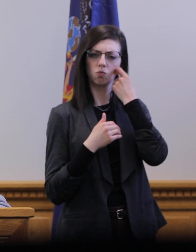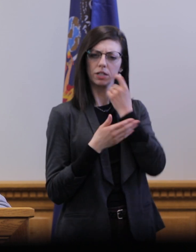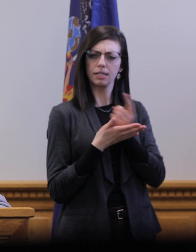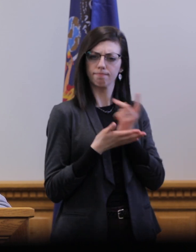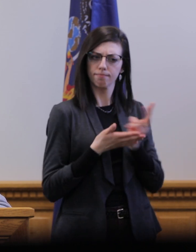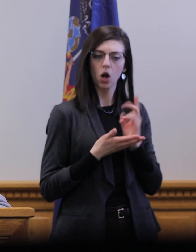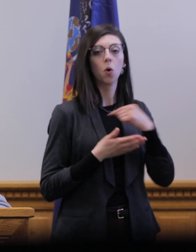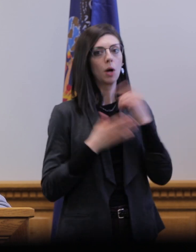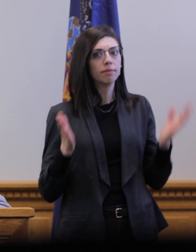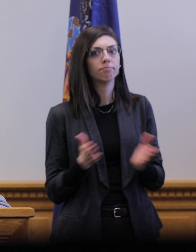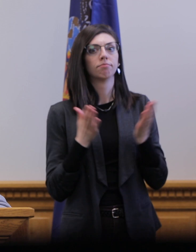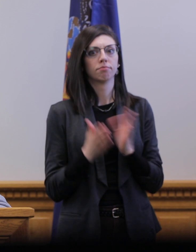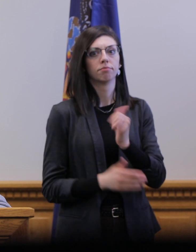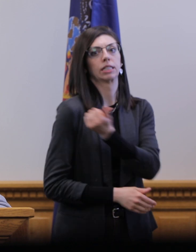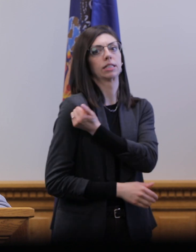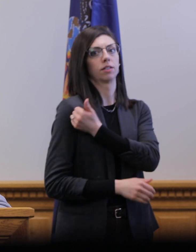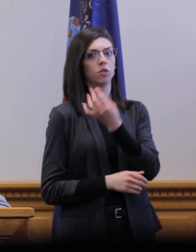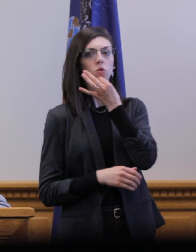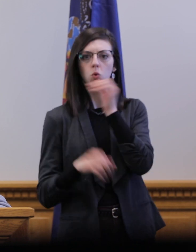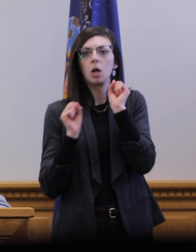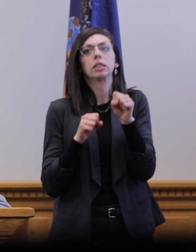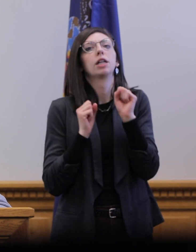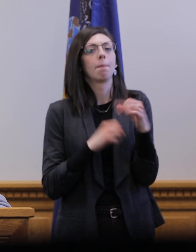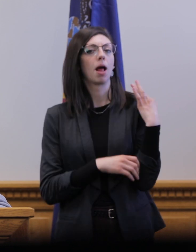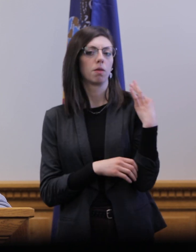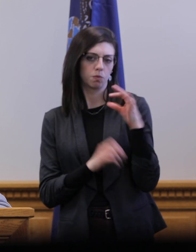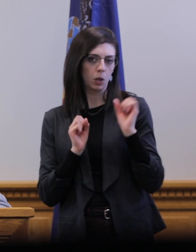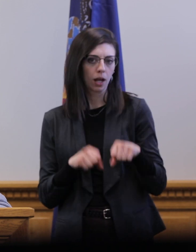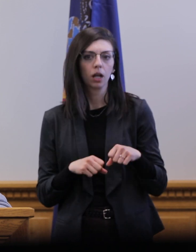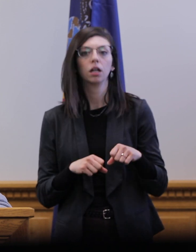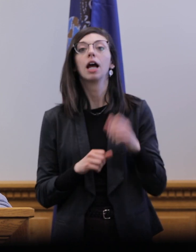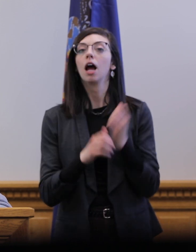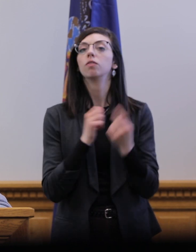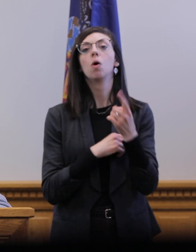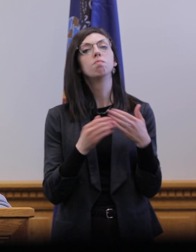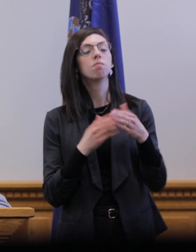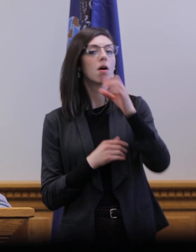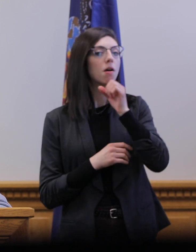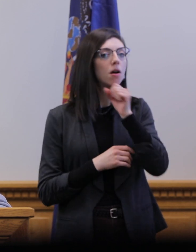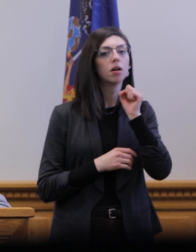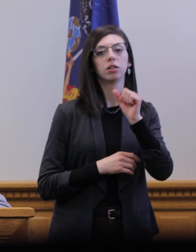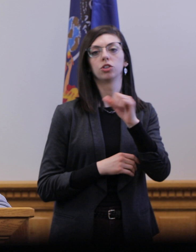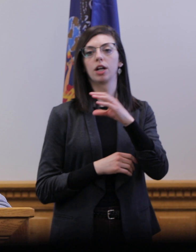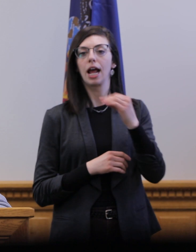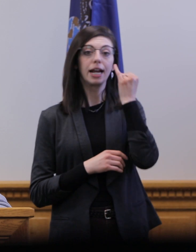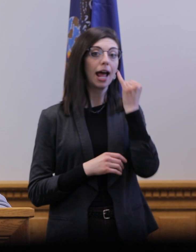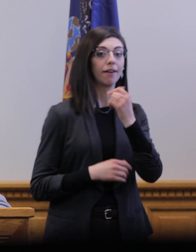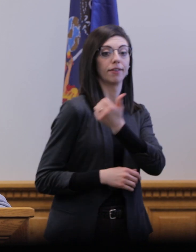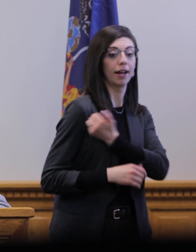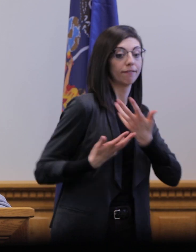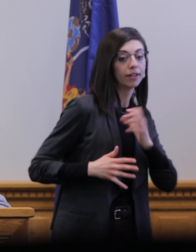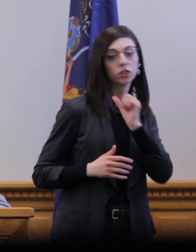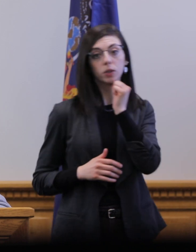get vaccinated as soon as they are eligible for the vaccine. Everyone, regardless of age and vaccination status, needs